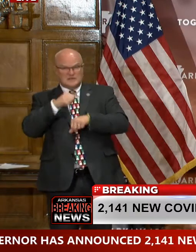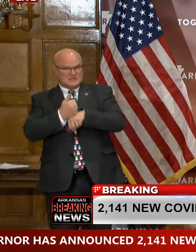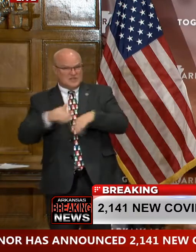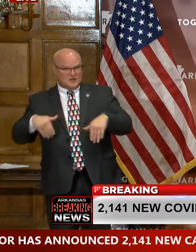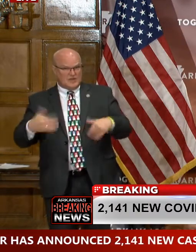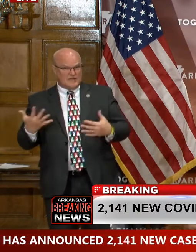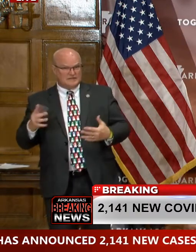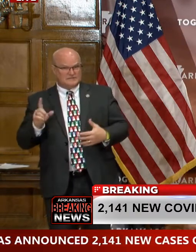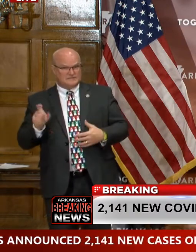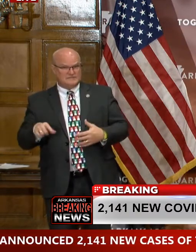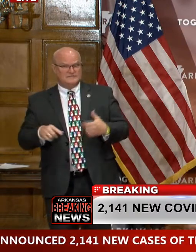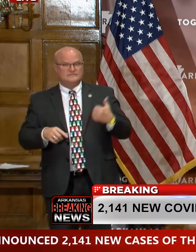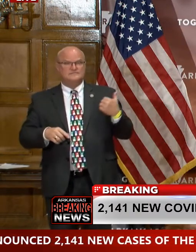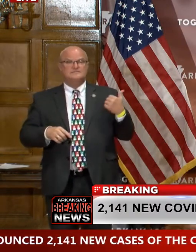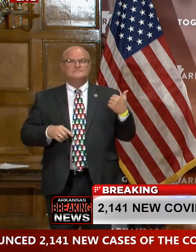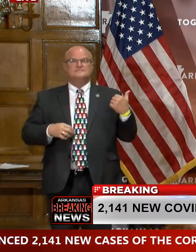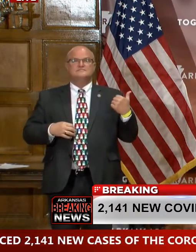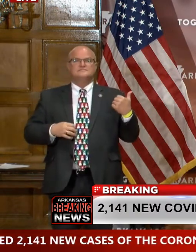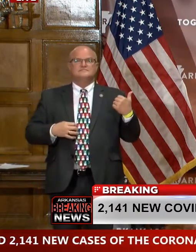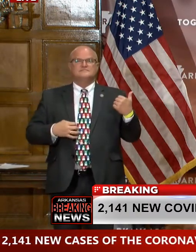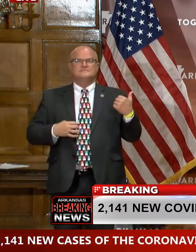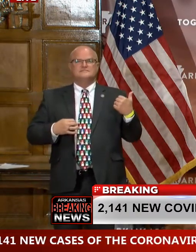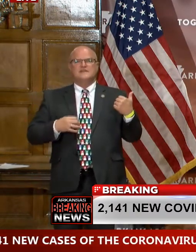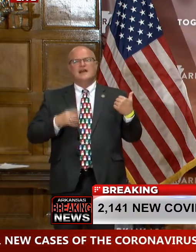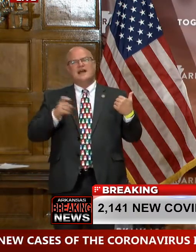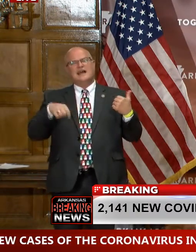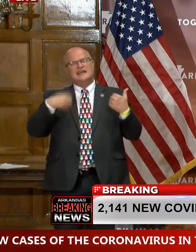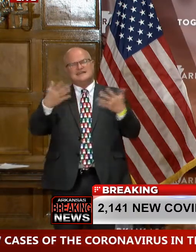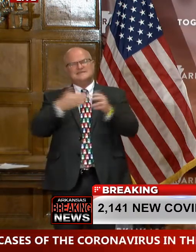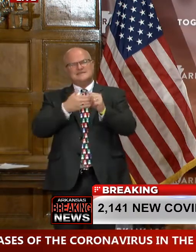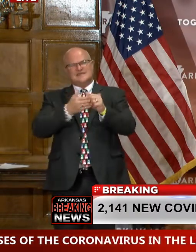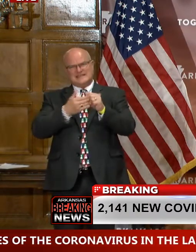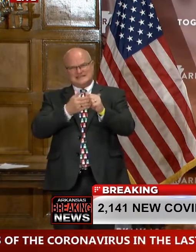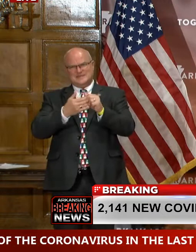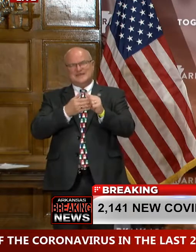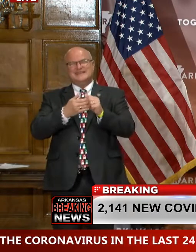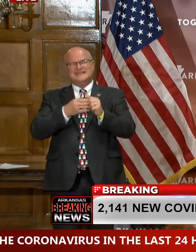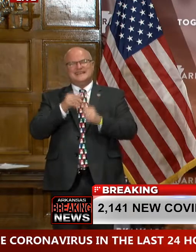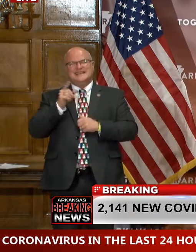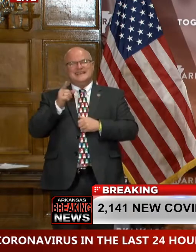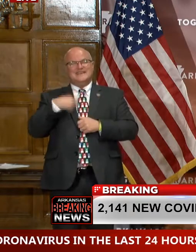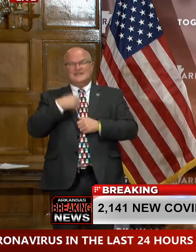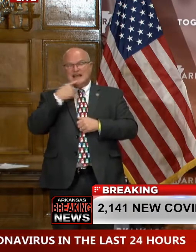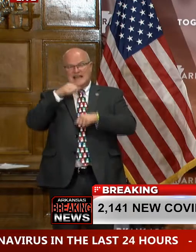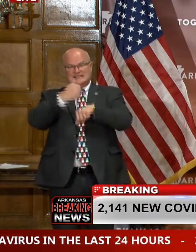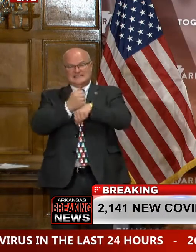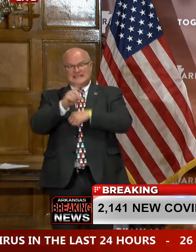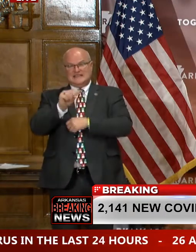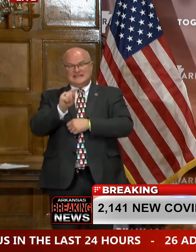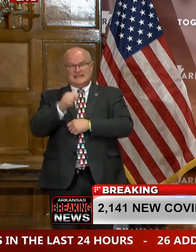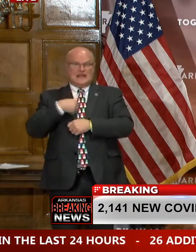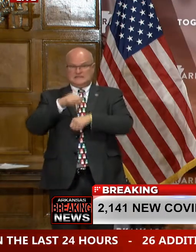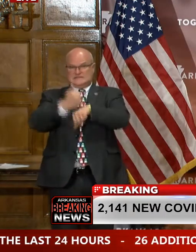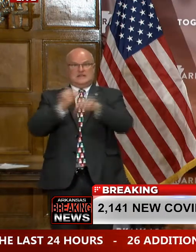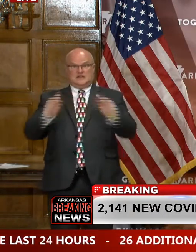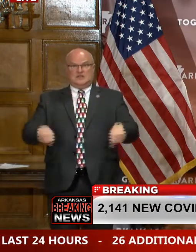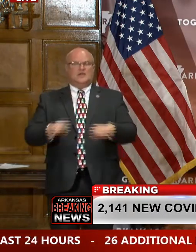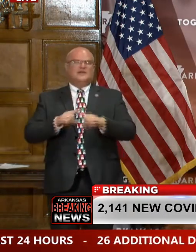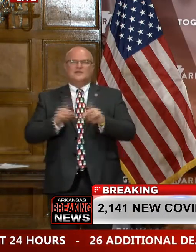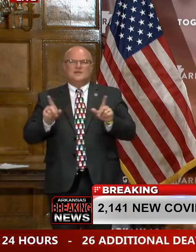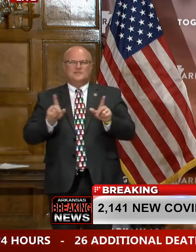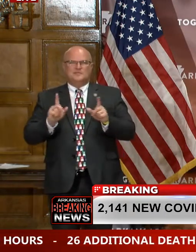already? You got to give them some leeway. You know, if I set the date, I could set it, but this